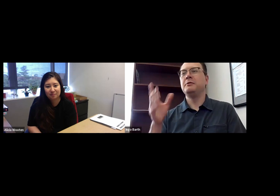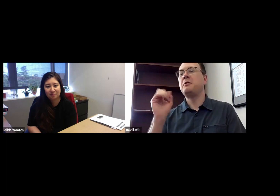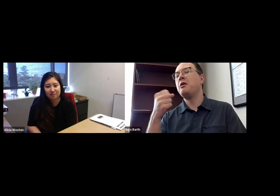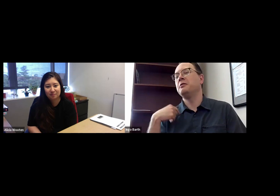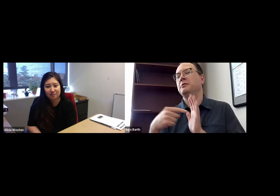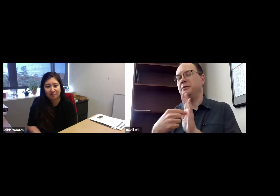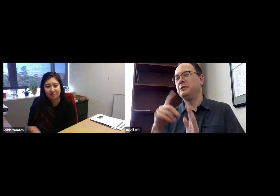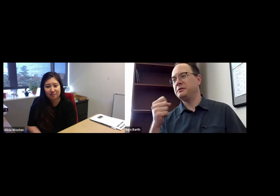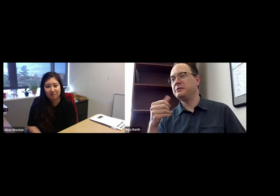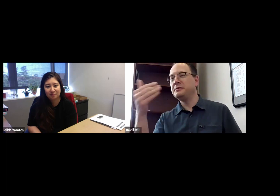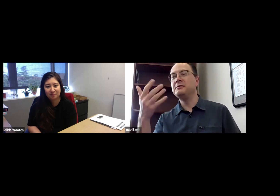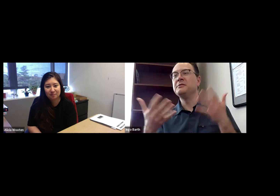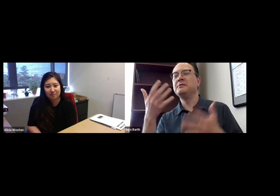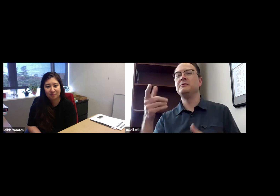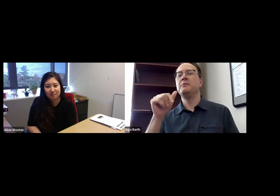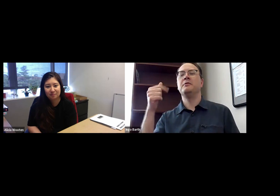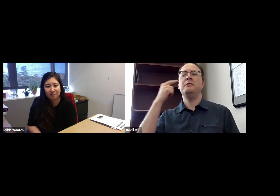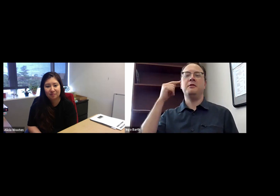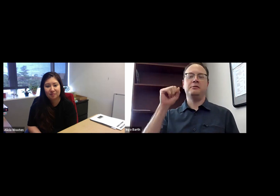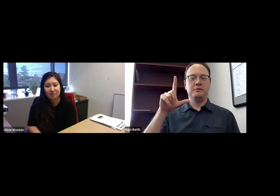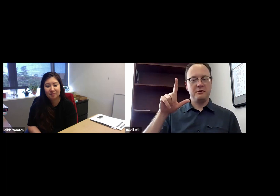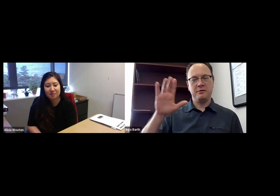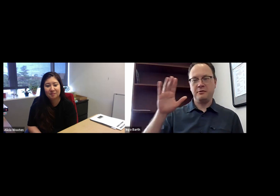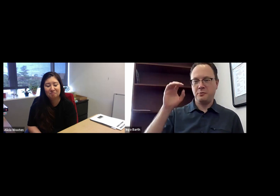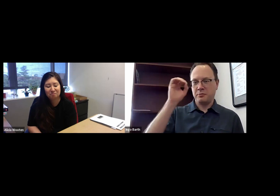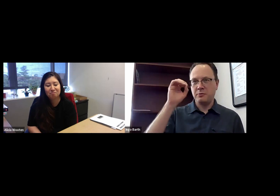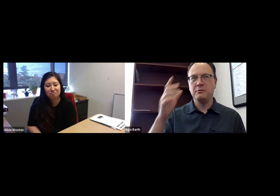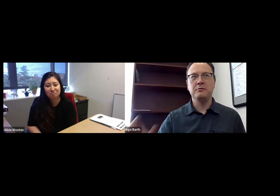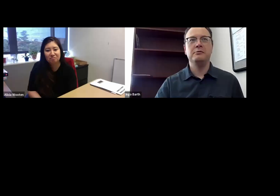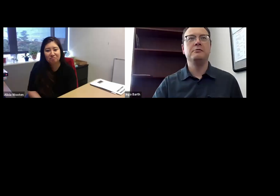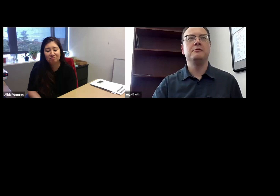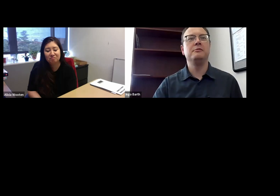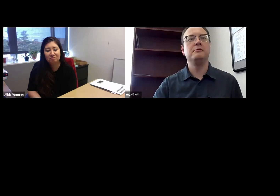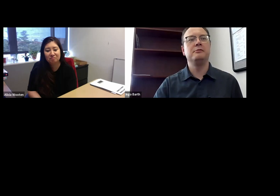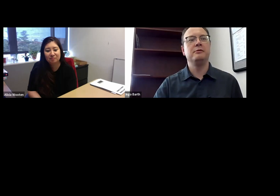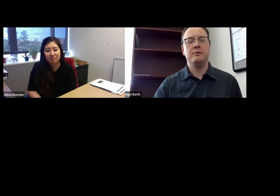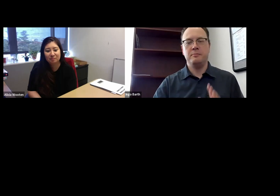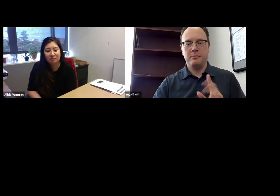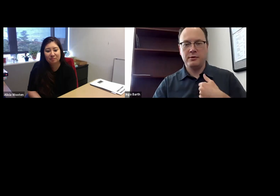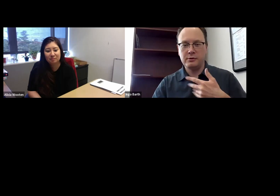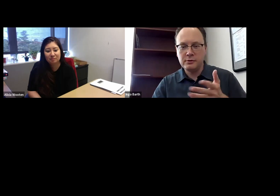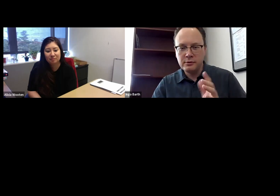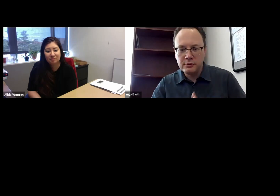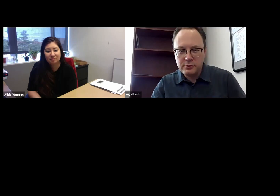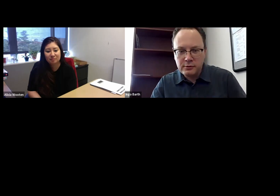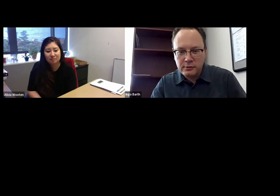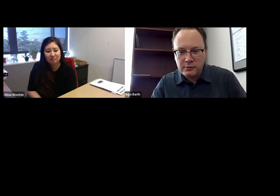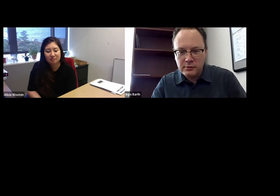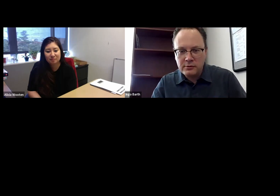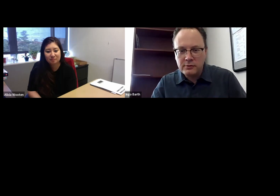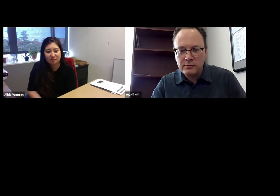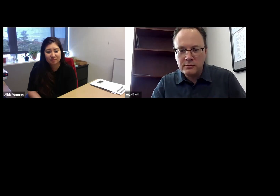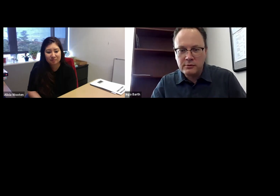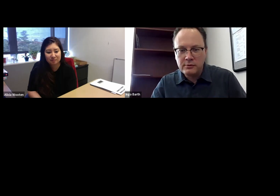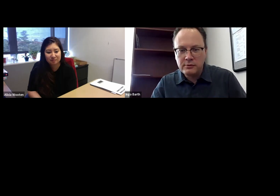and then how we move the planets in space as well. But I'll go ahead and show the video and then ask your opinions about